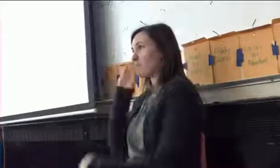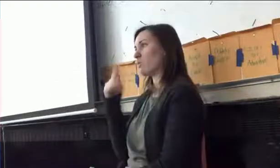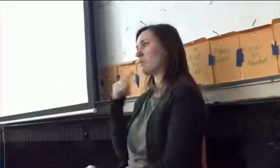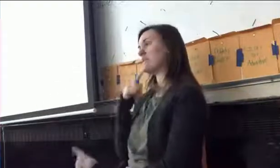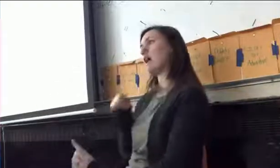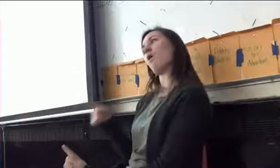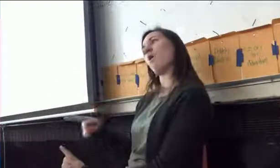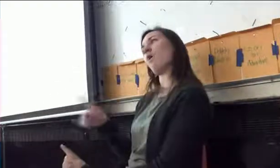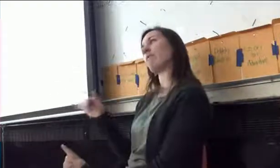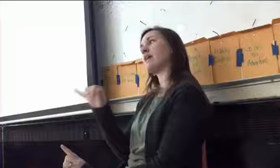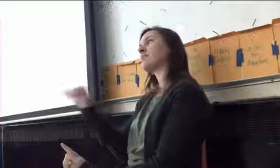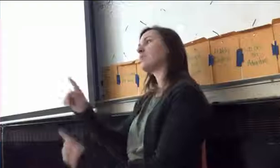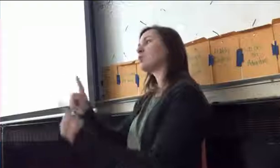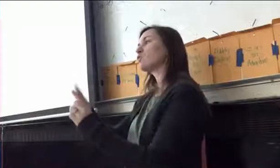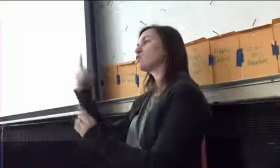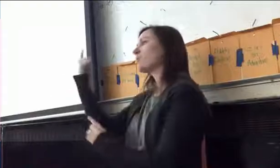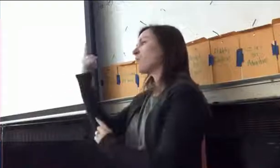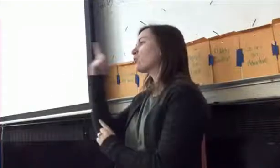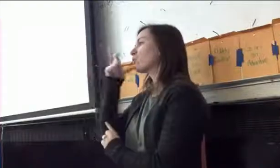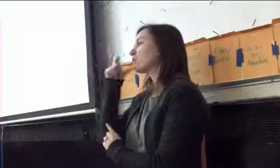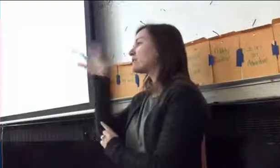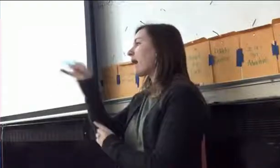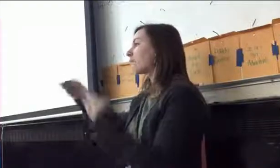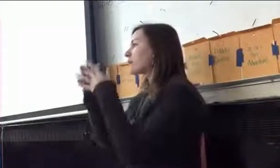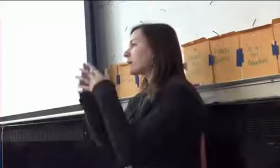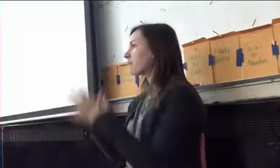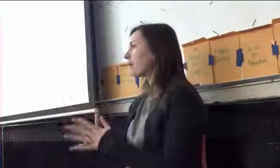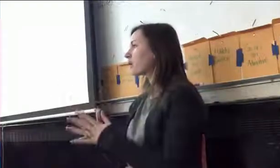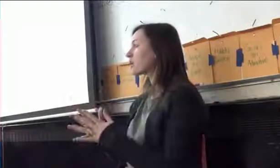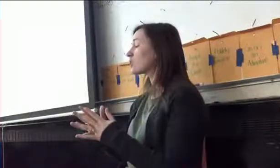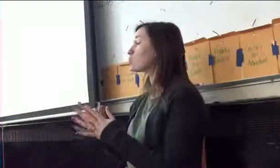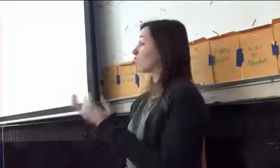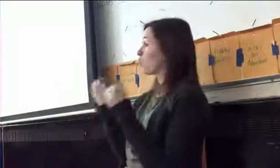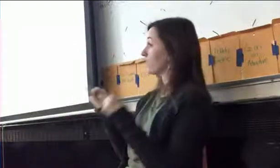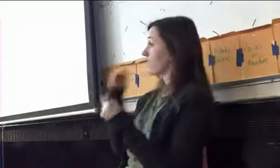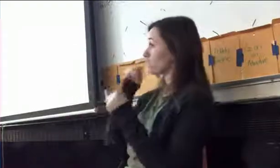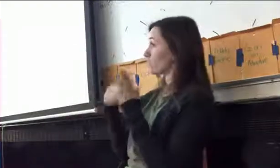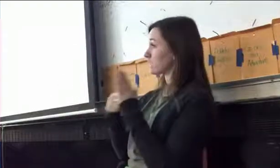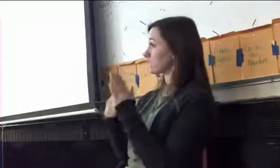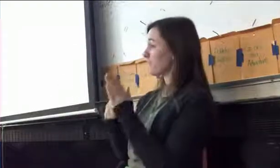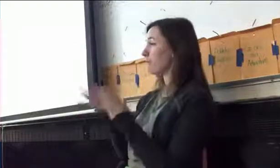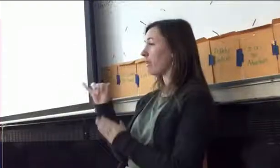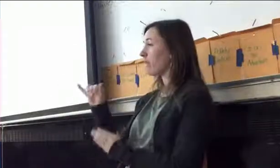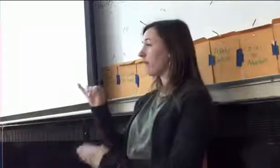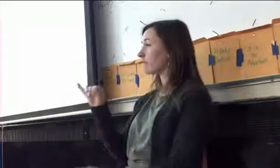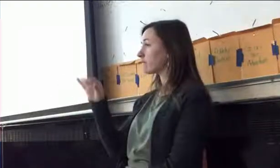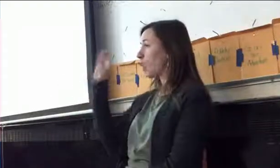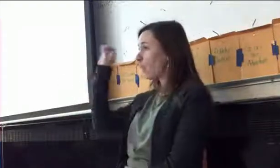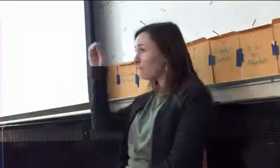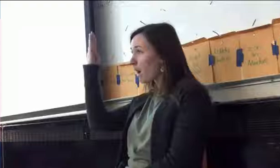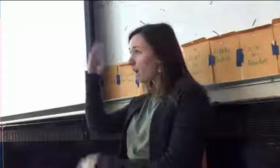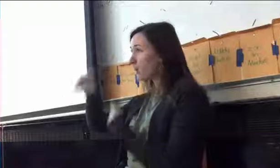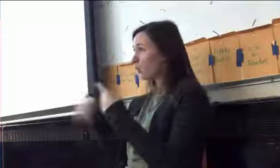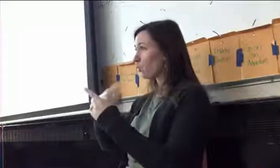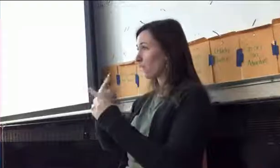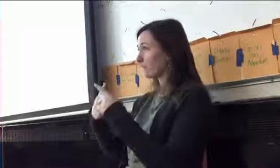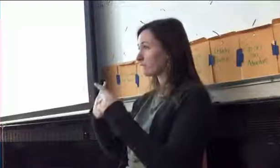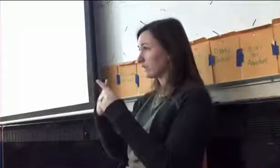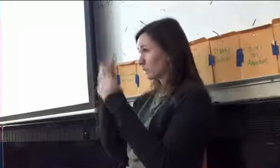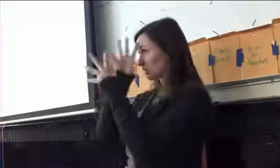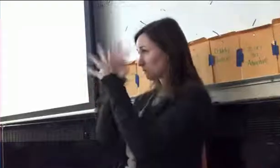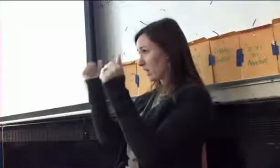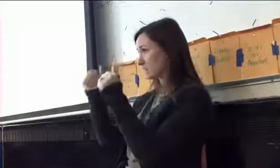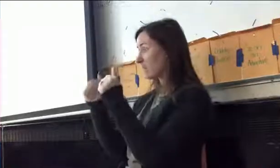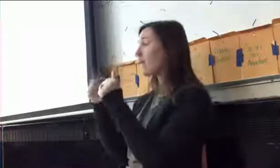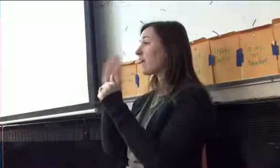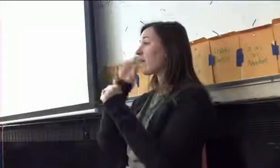who's African American. And so what happens is you have people, for example, who with Obama when he was president would post a picture of Obama, and